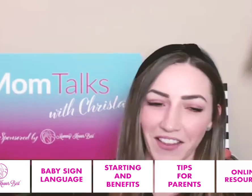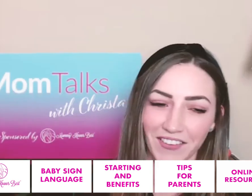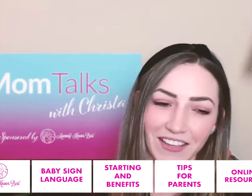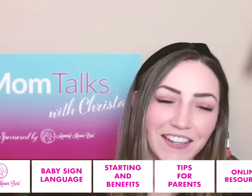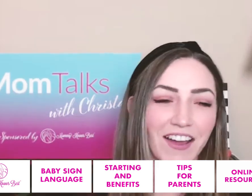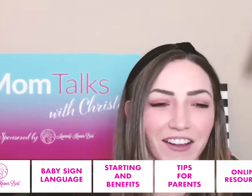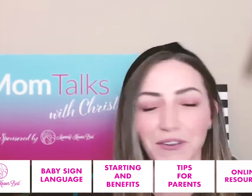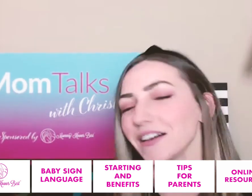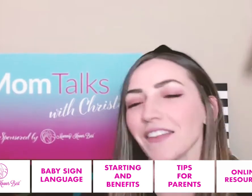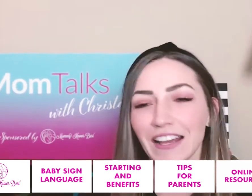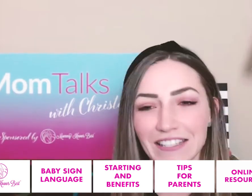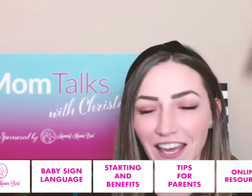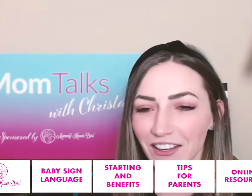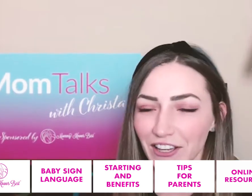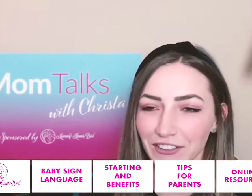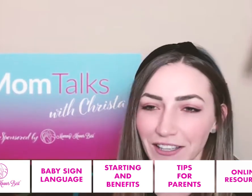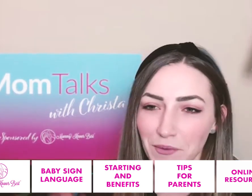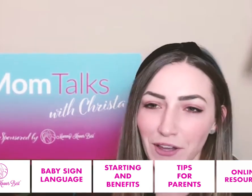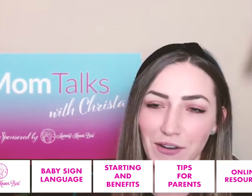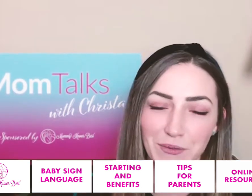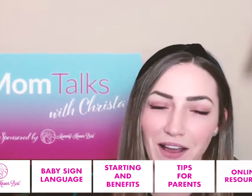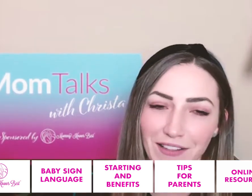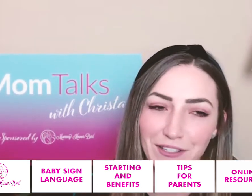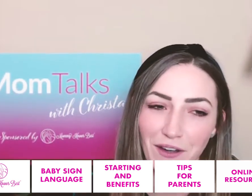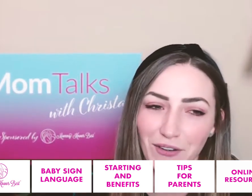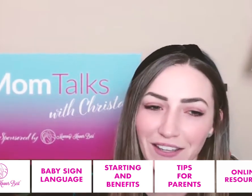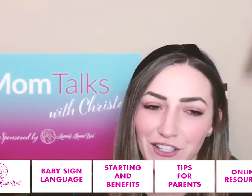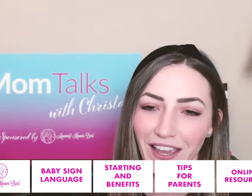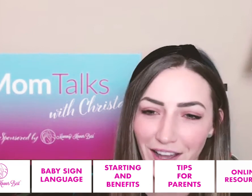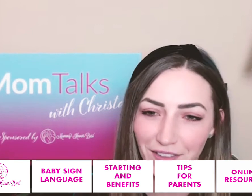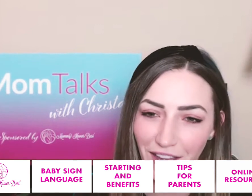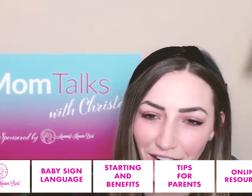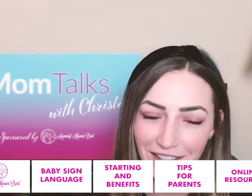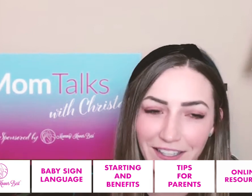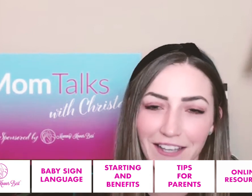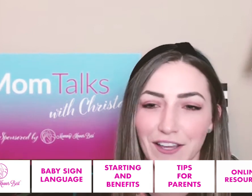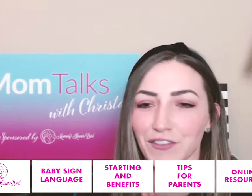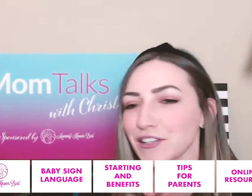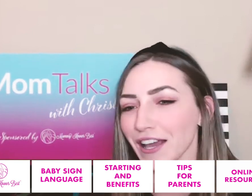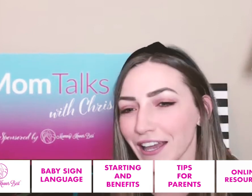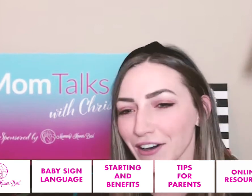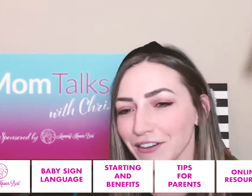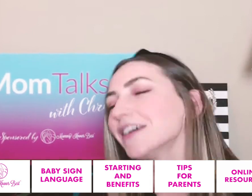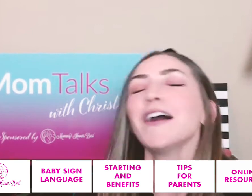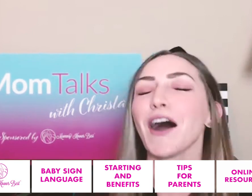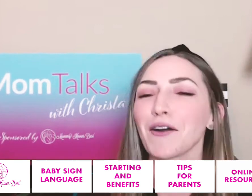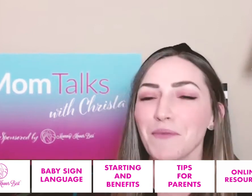it. Cool. And like I said, I'll get your link below as well. And so everyone can check it out there. And guys, definitely check out Rebecca